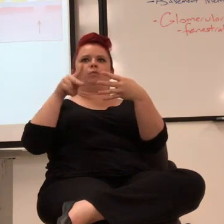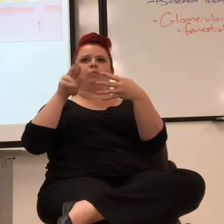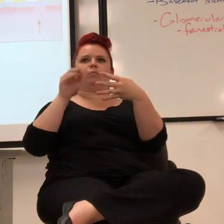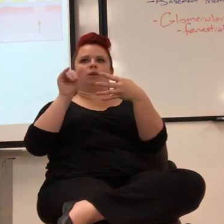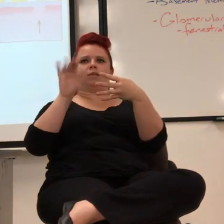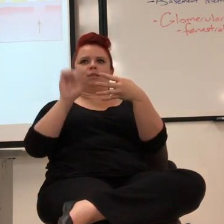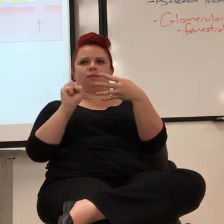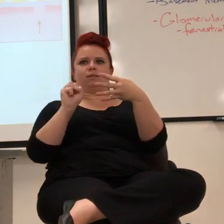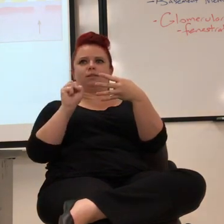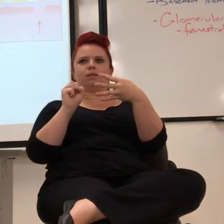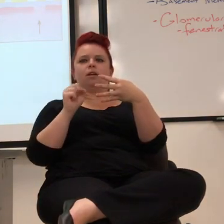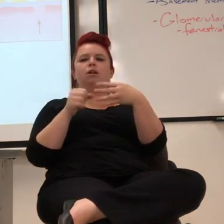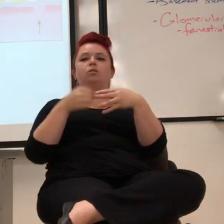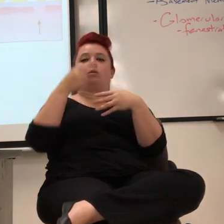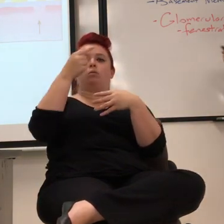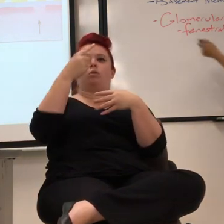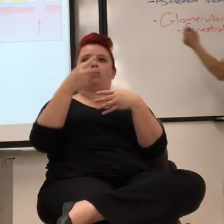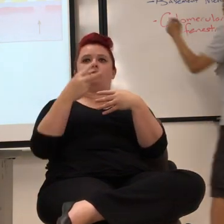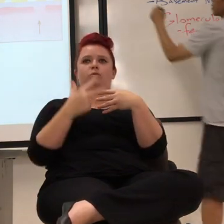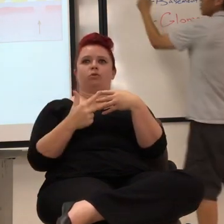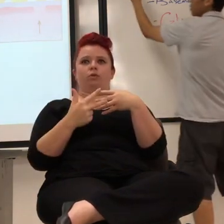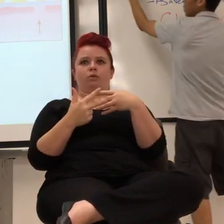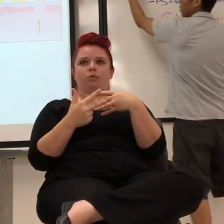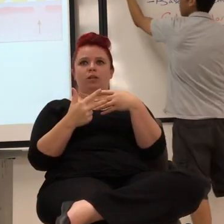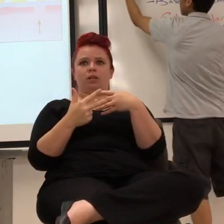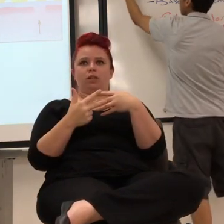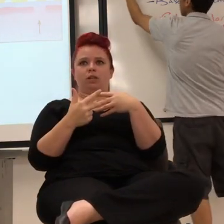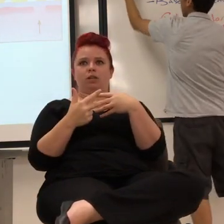So the 1, 2, 3 on my slide is